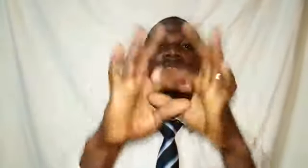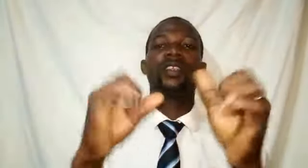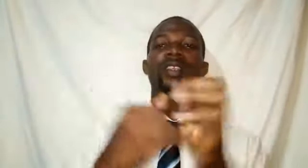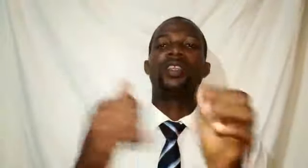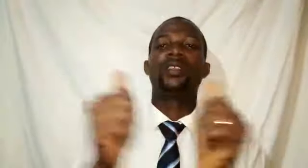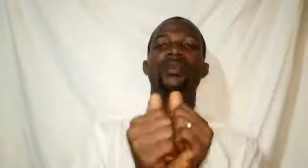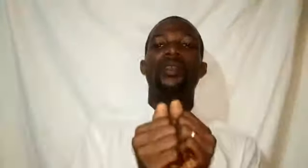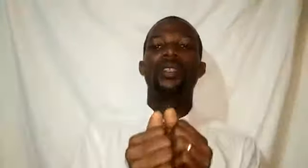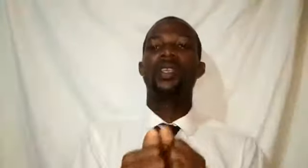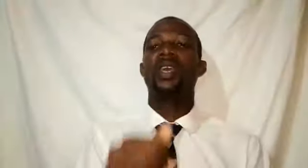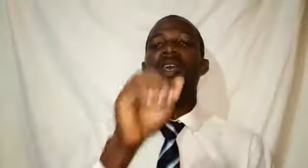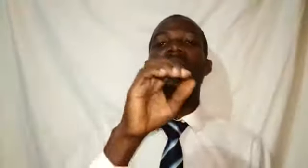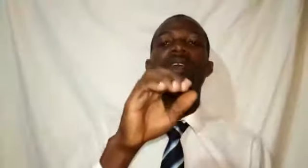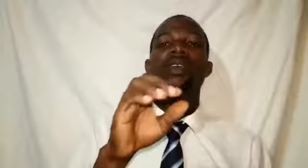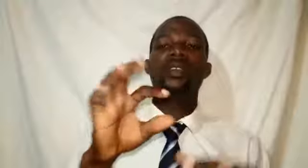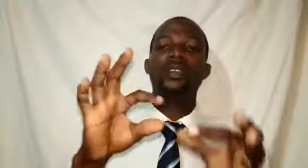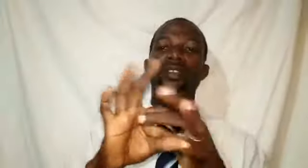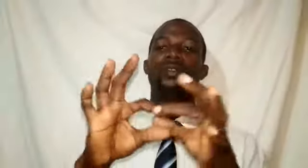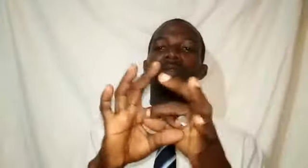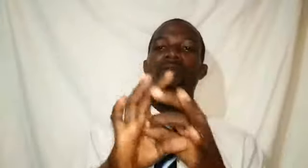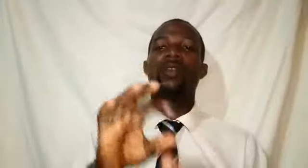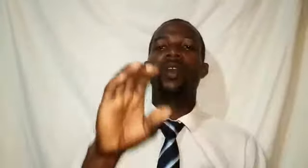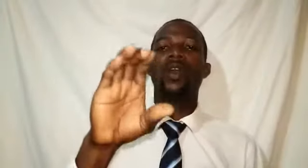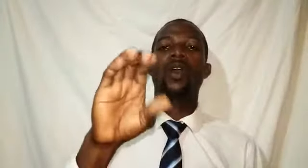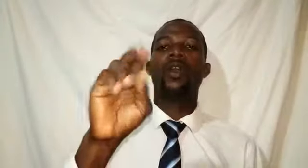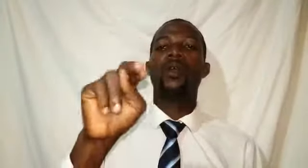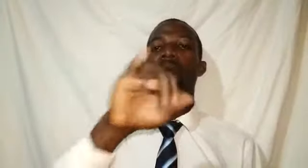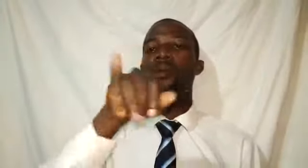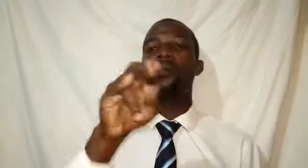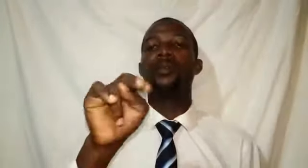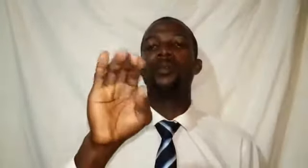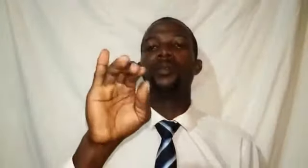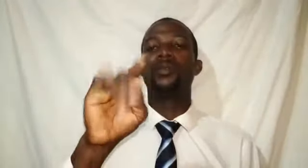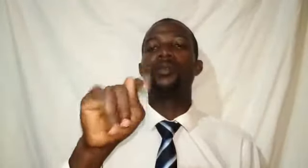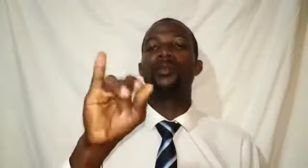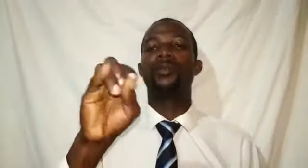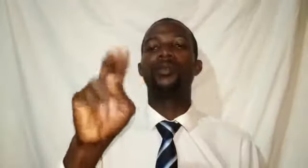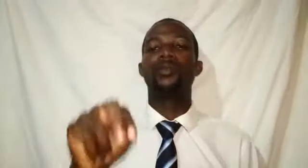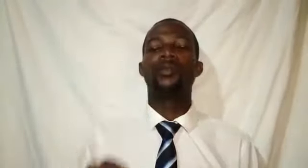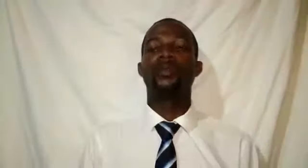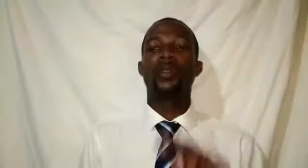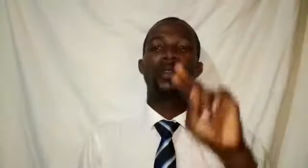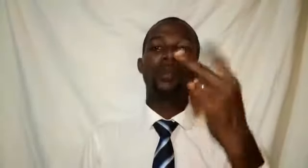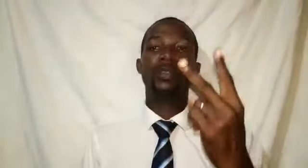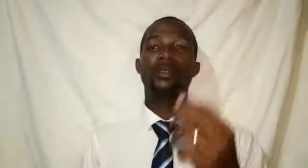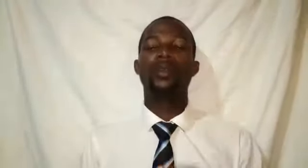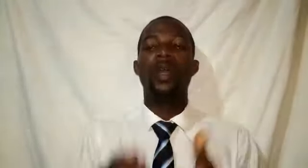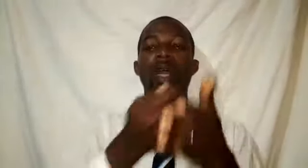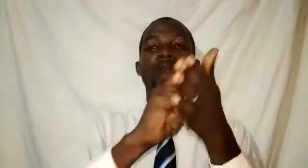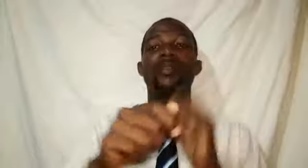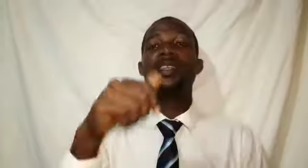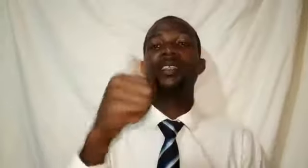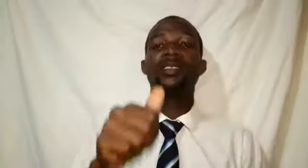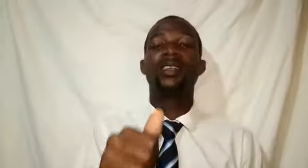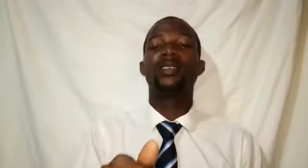conjunctions. Number two, write 10 compound sentences, linking them